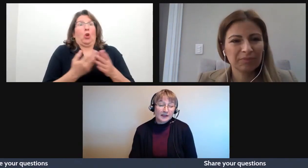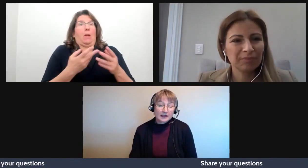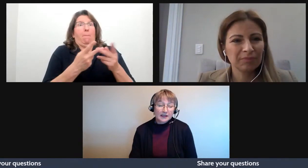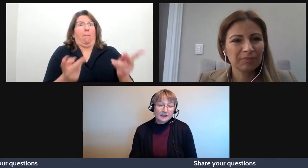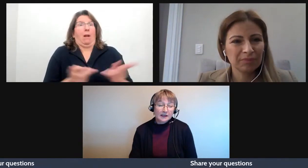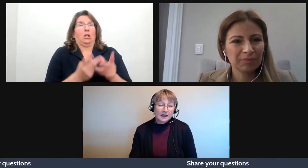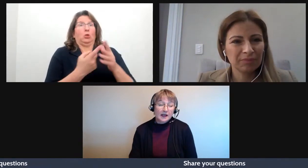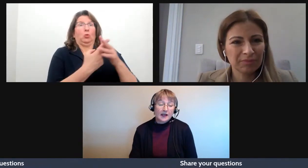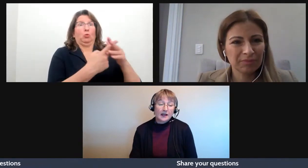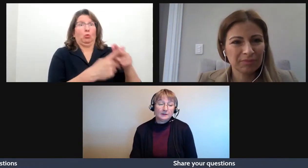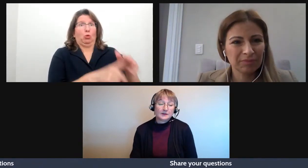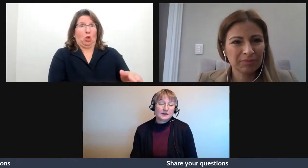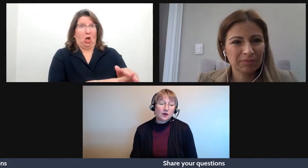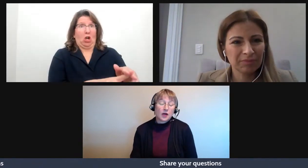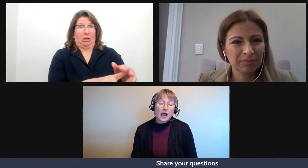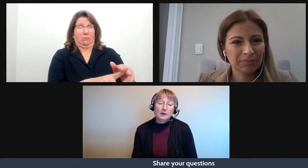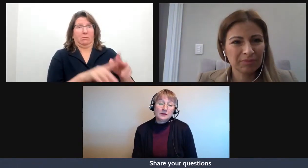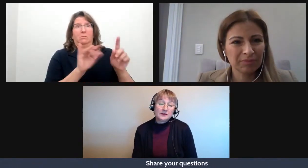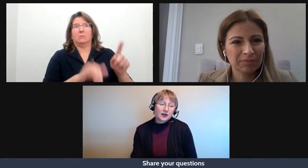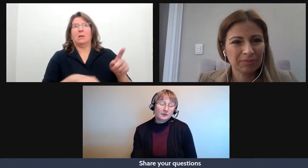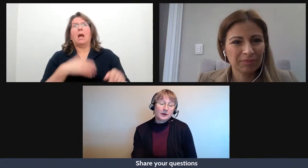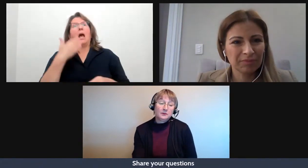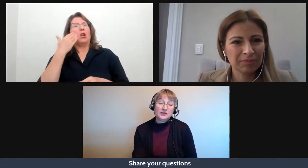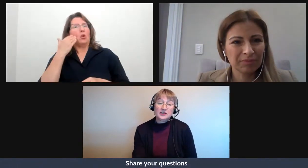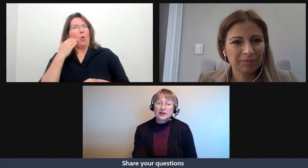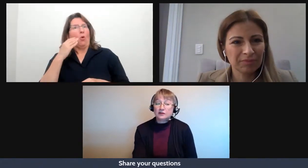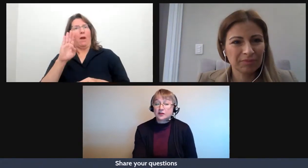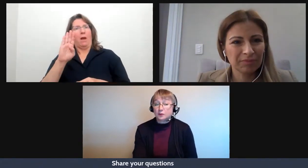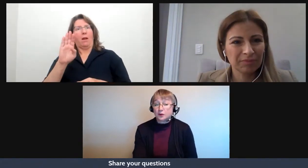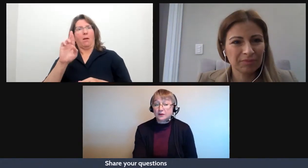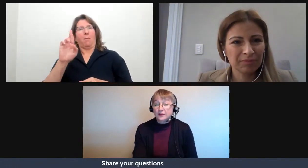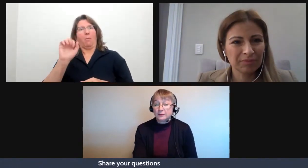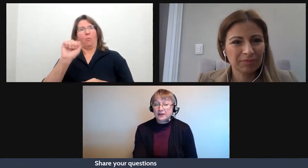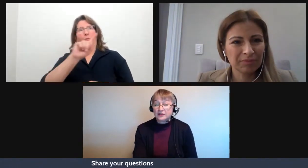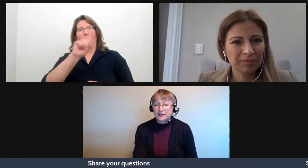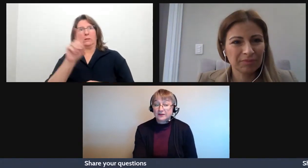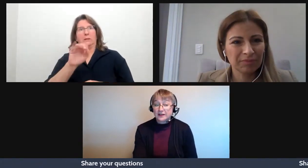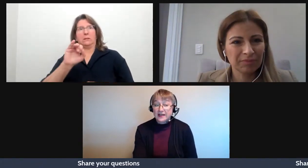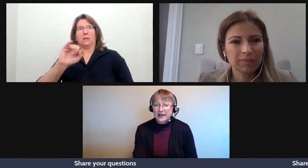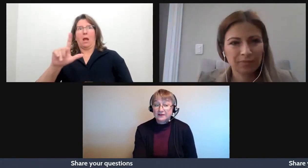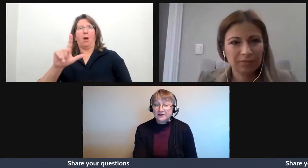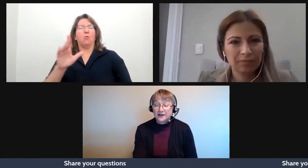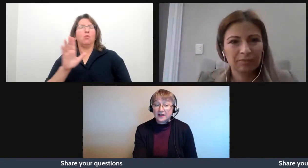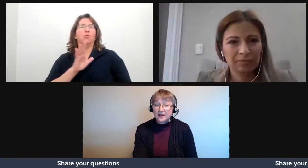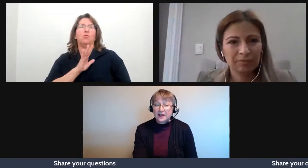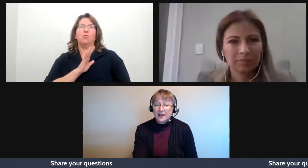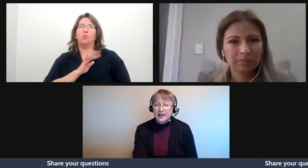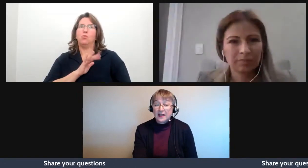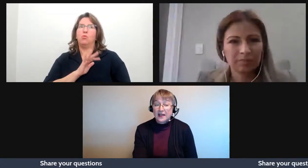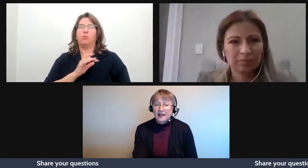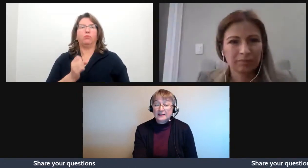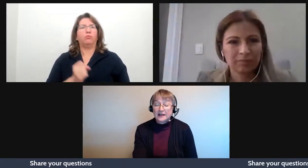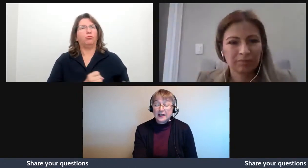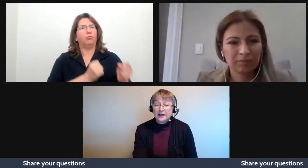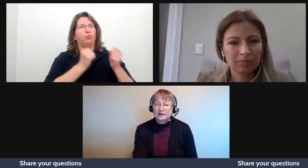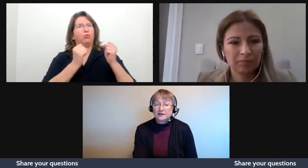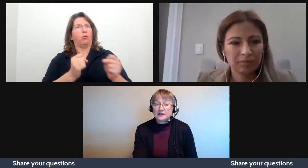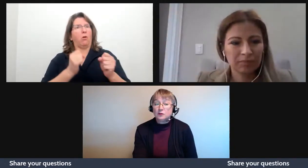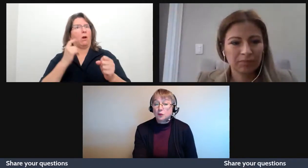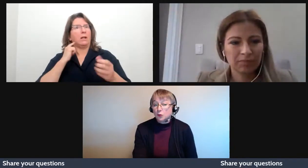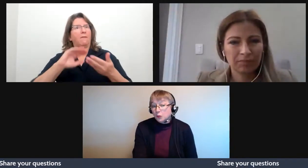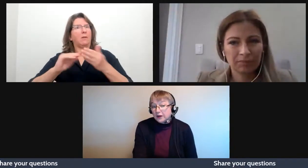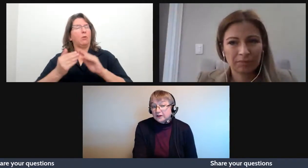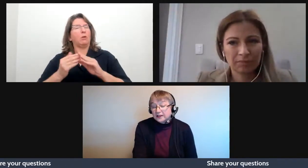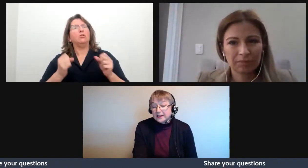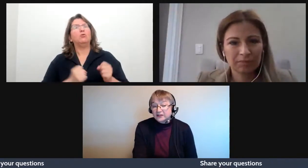in Finland. So I would start by reaching out to the World Federation of the Deaf and